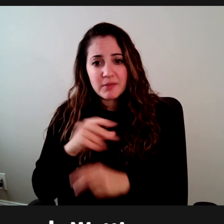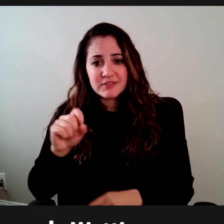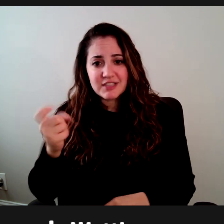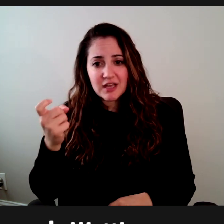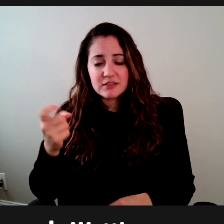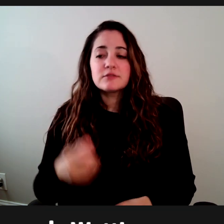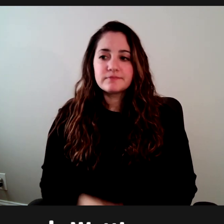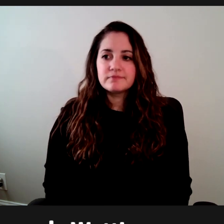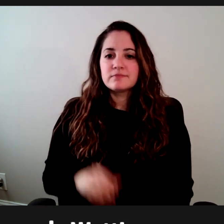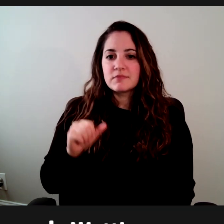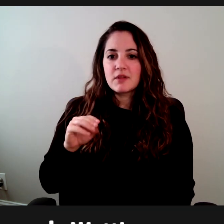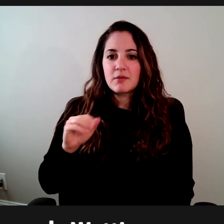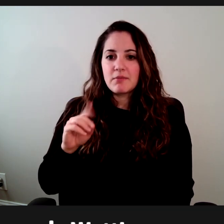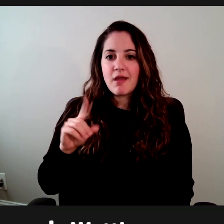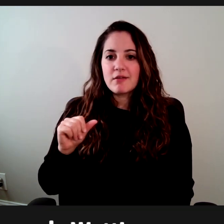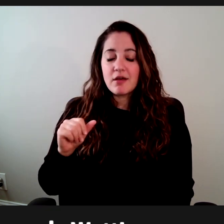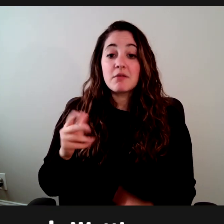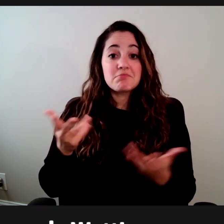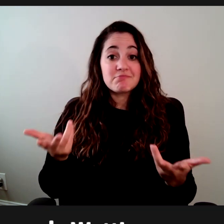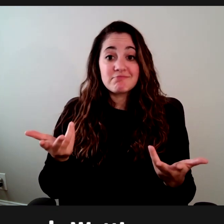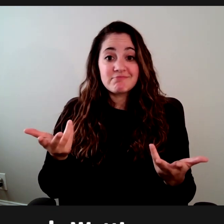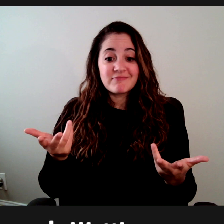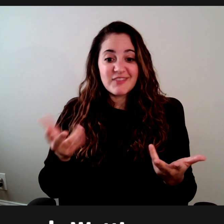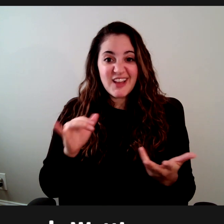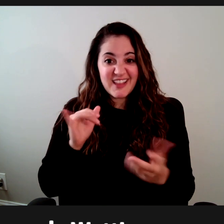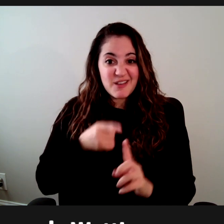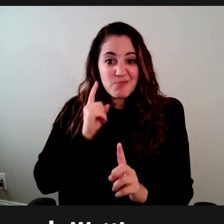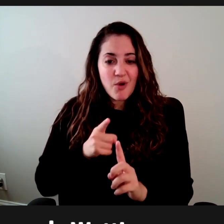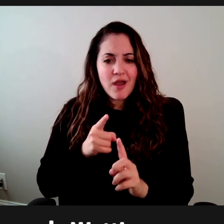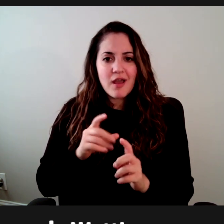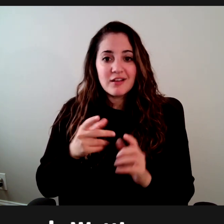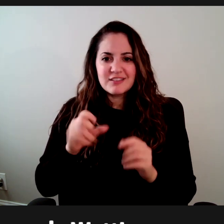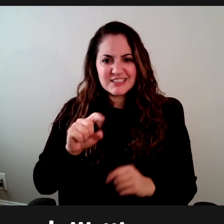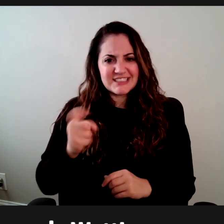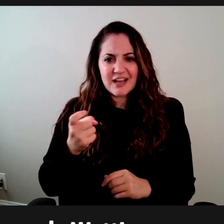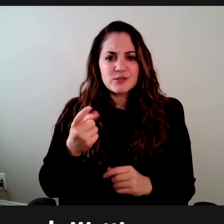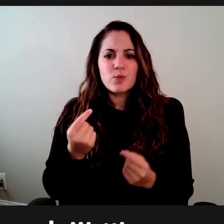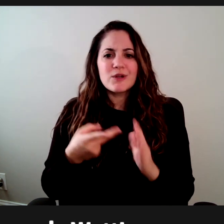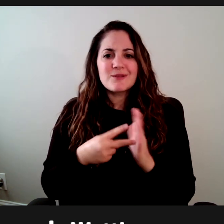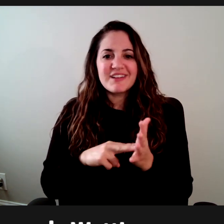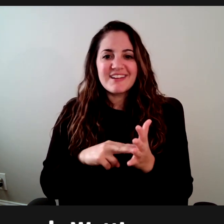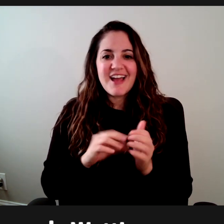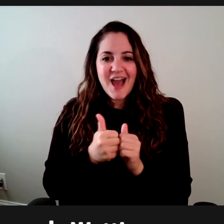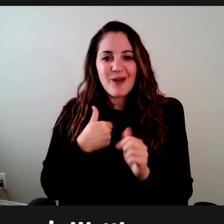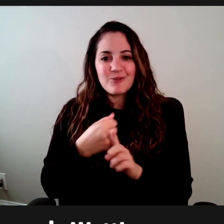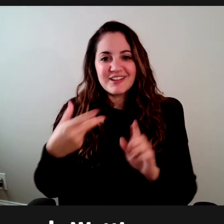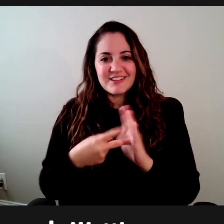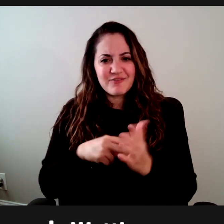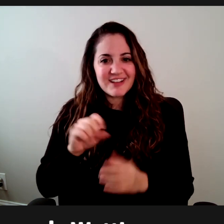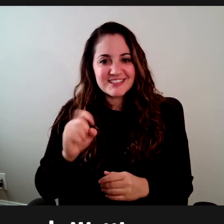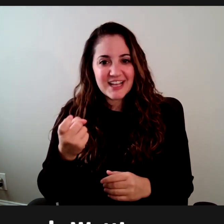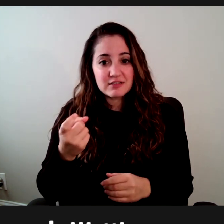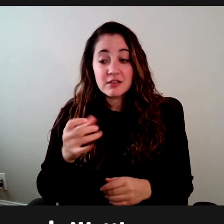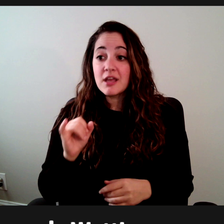Yeah, and I guess that lends to, how are we defining sex, like right now in this conversation?